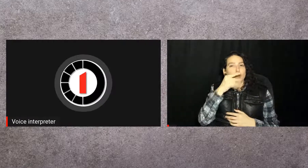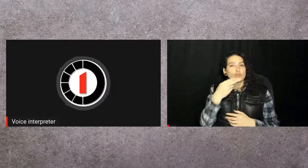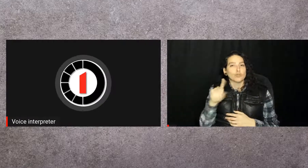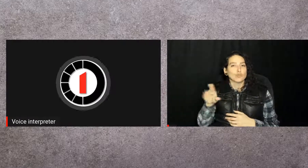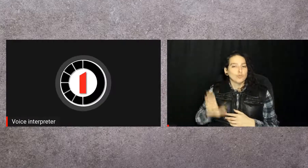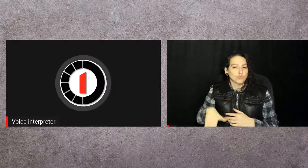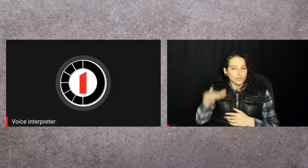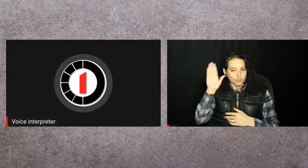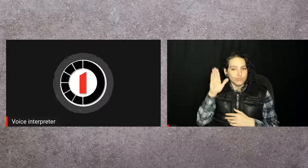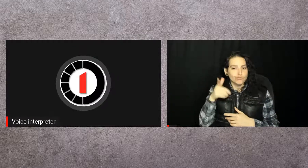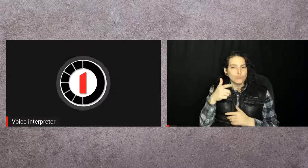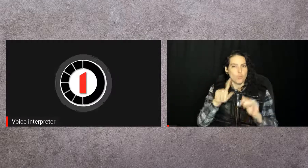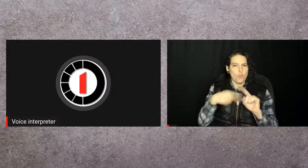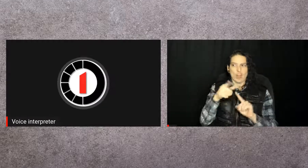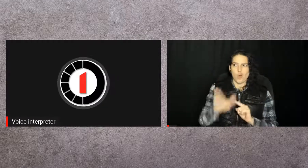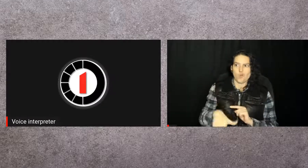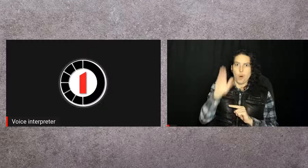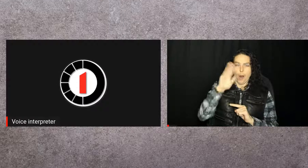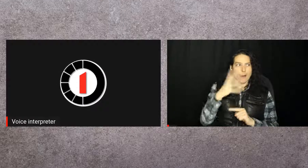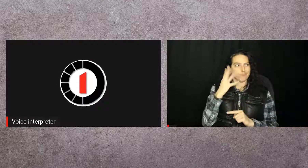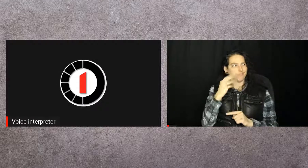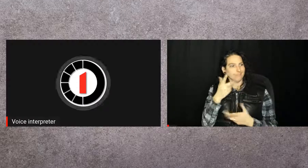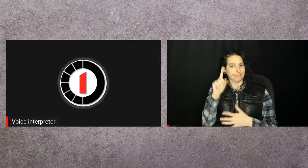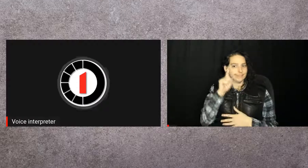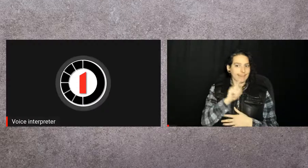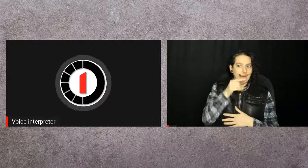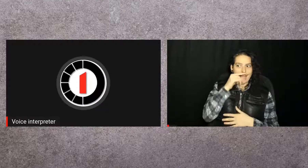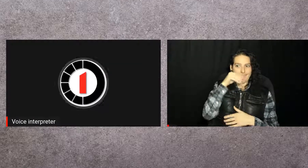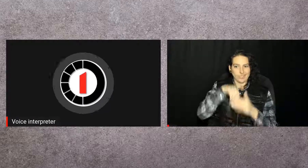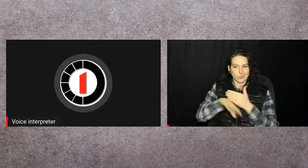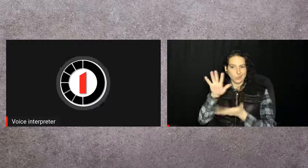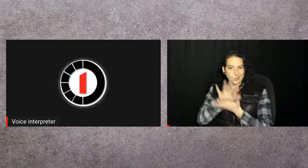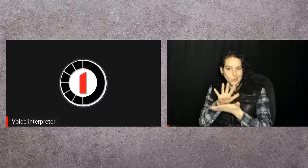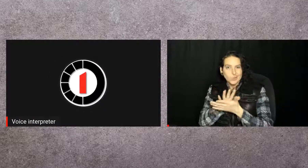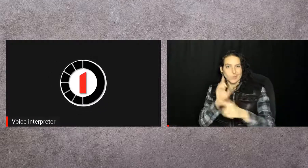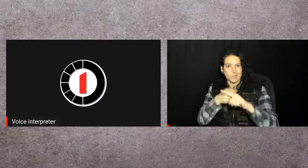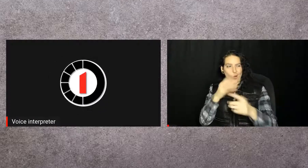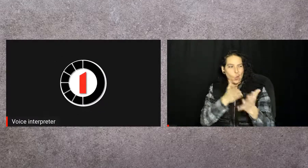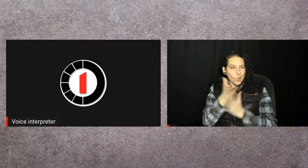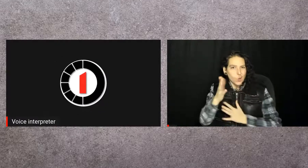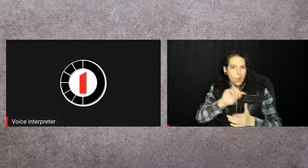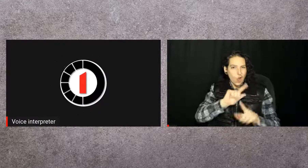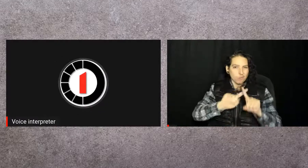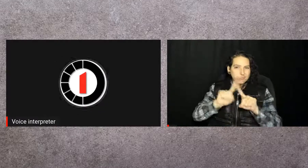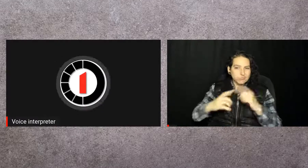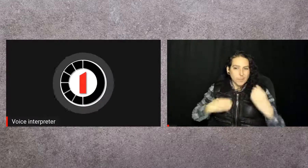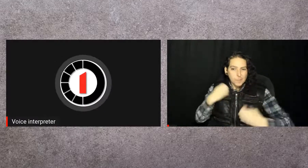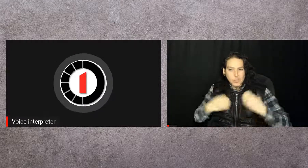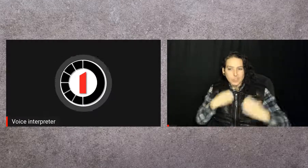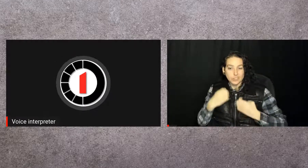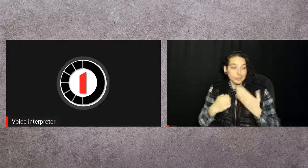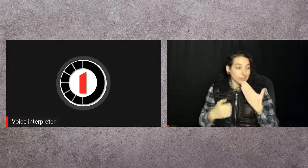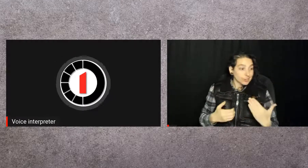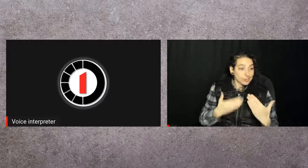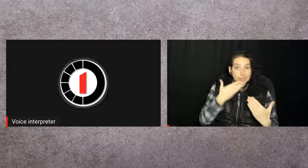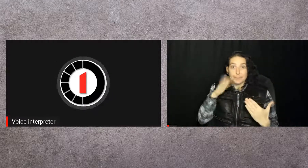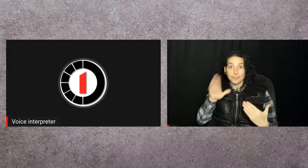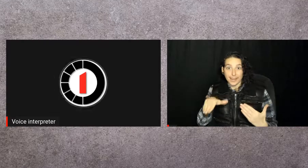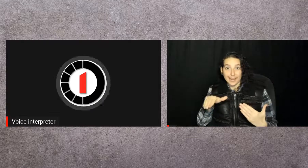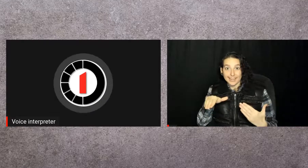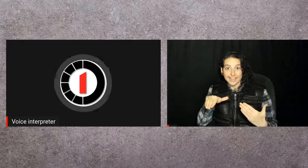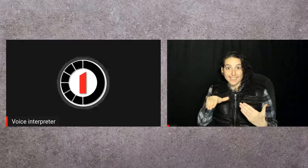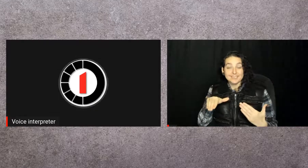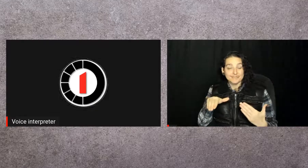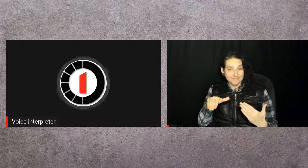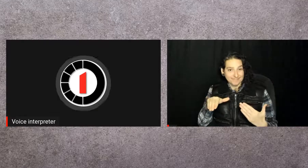to your childhood when you were growing up as a deaf kid in school and all of the emotions that you went through,